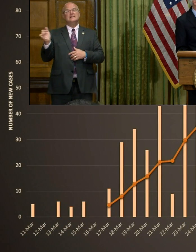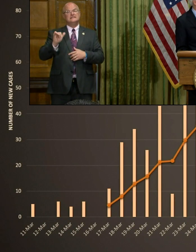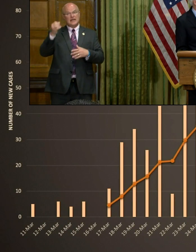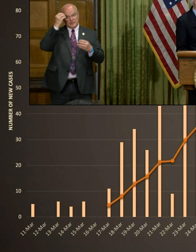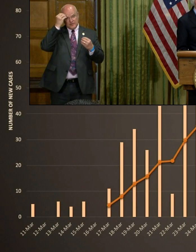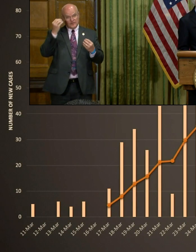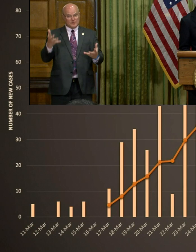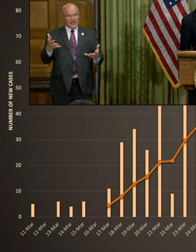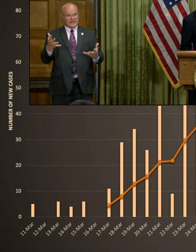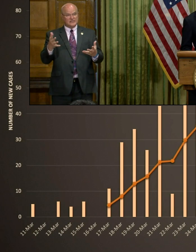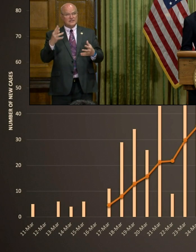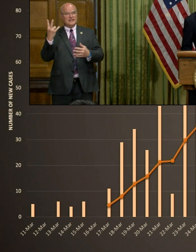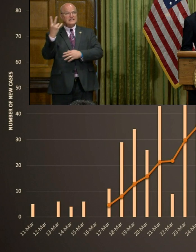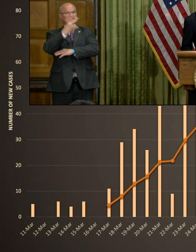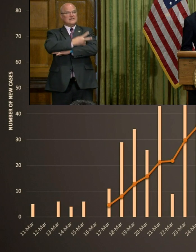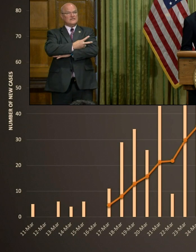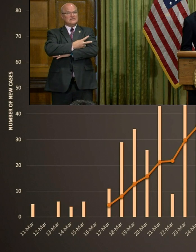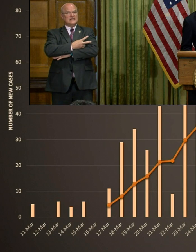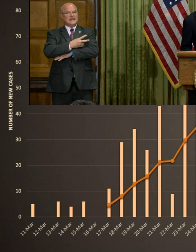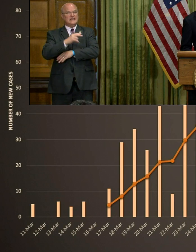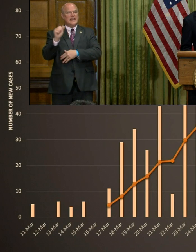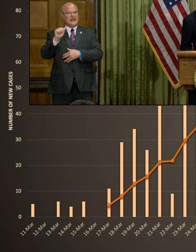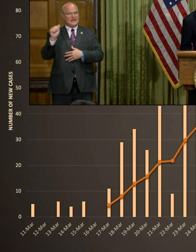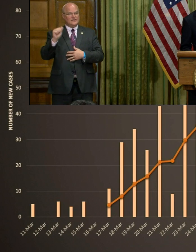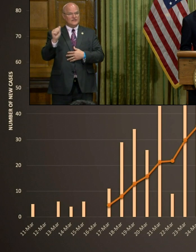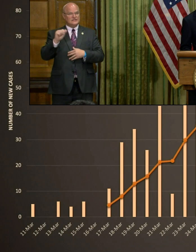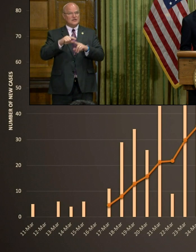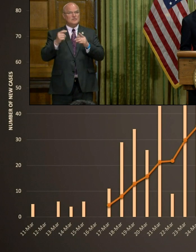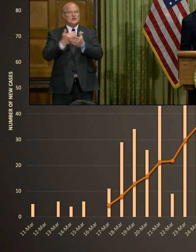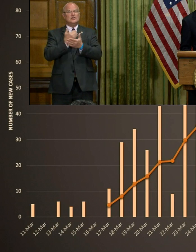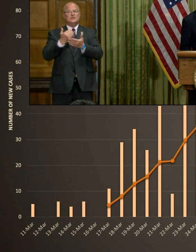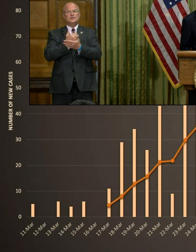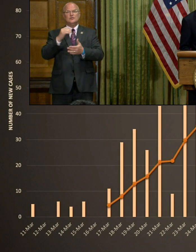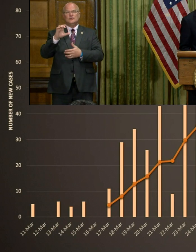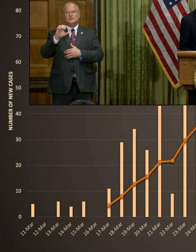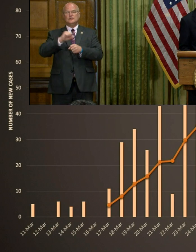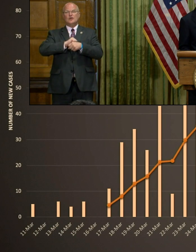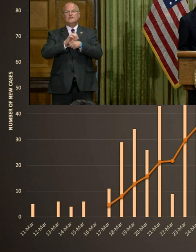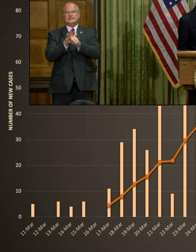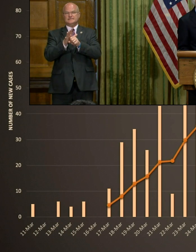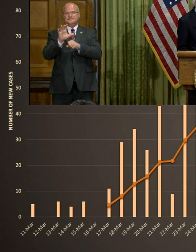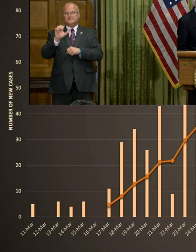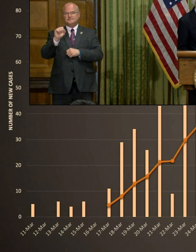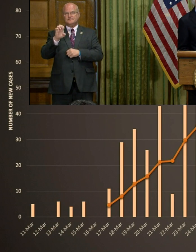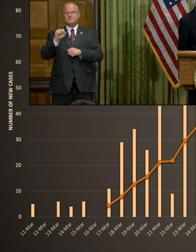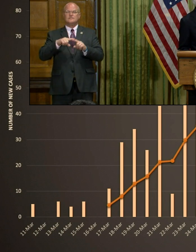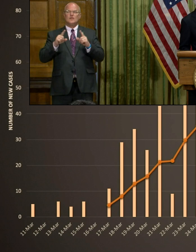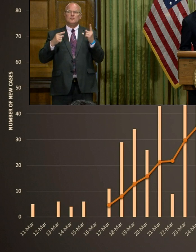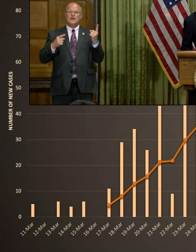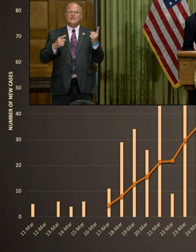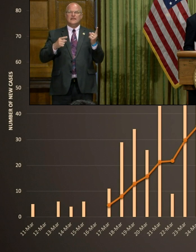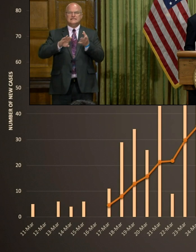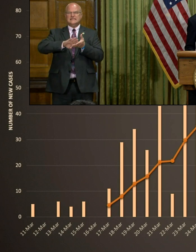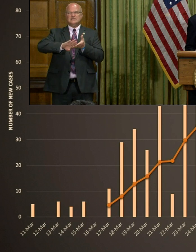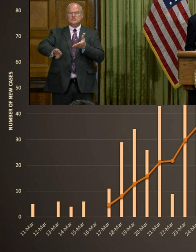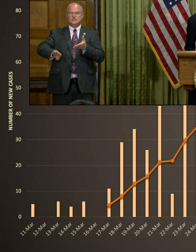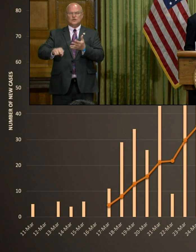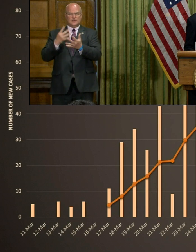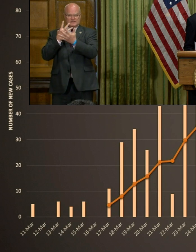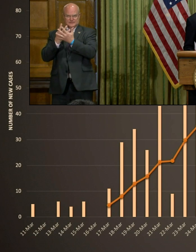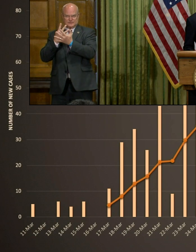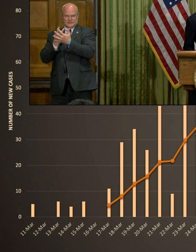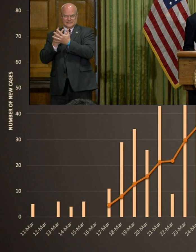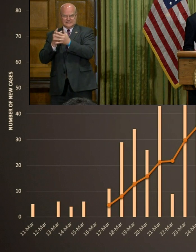same information, the 7-day rolling average of new COVID-19 cases, but these exclude the